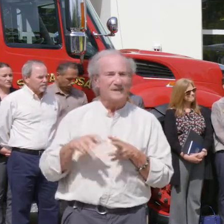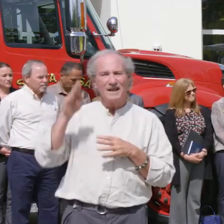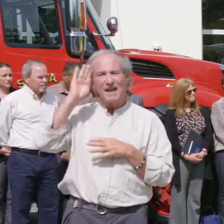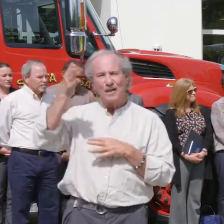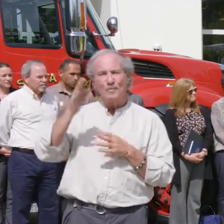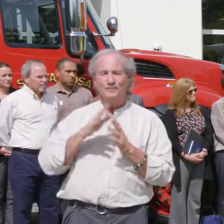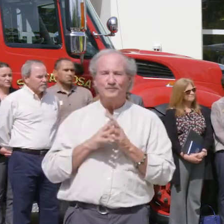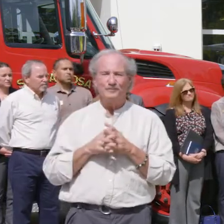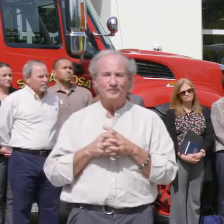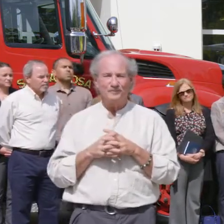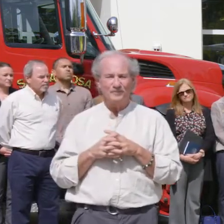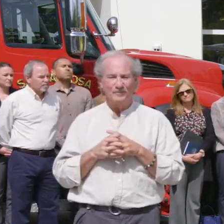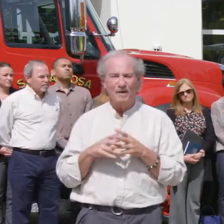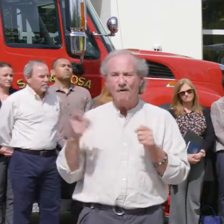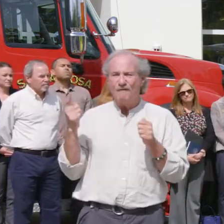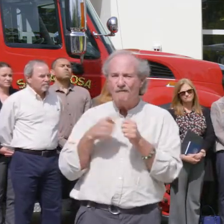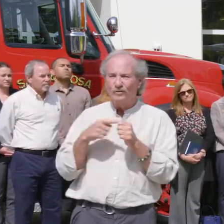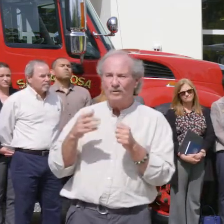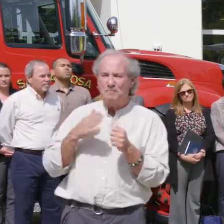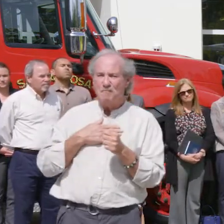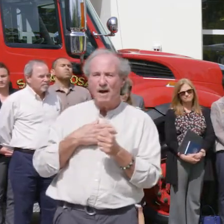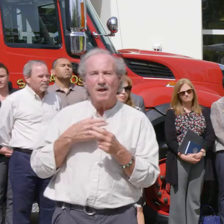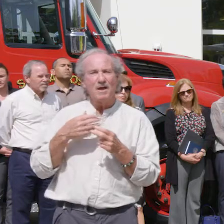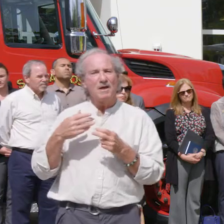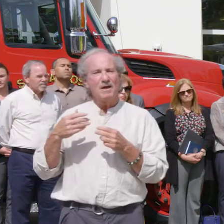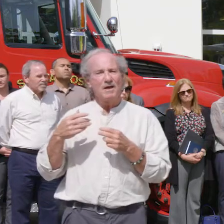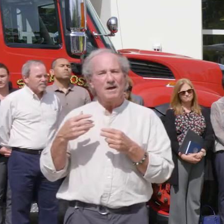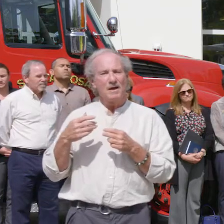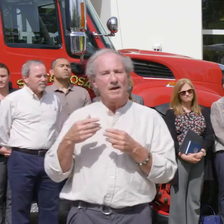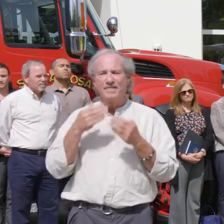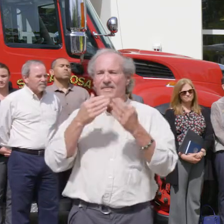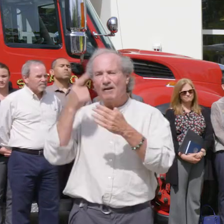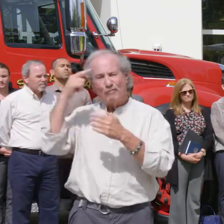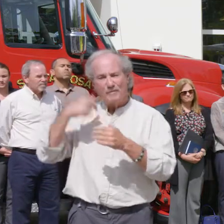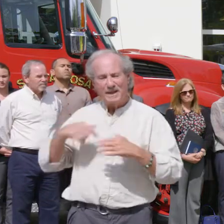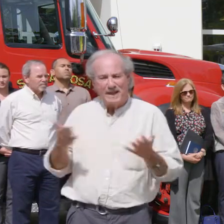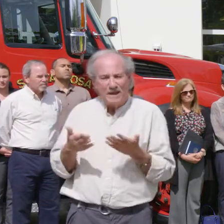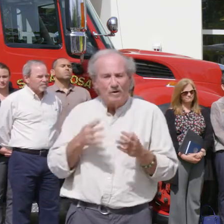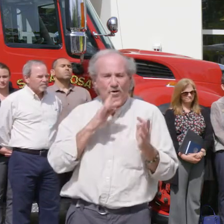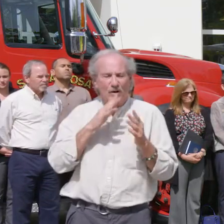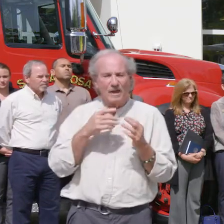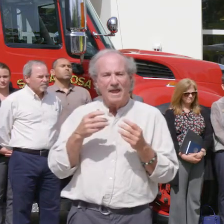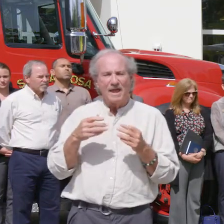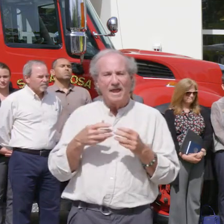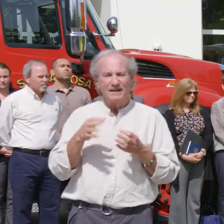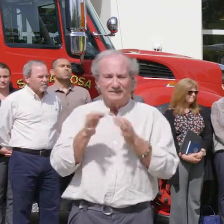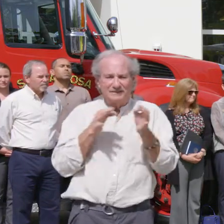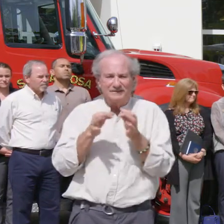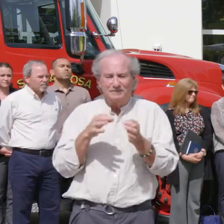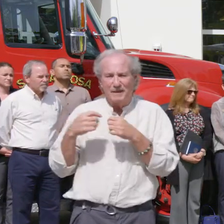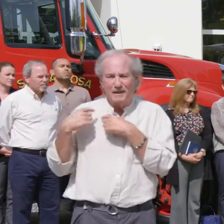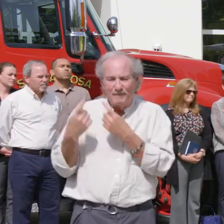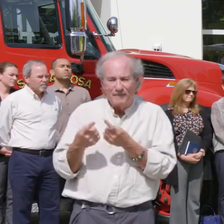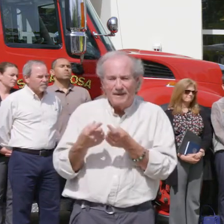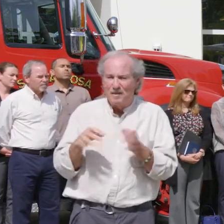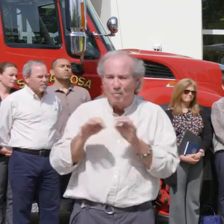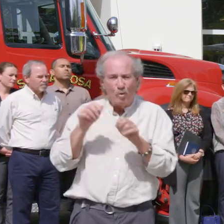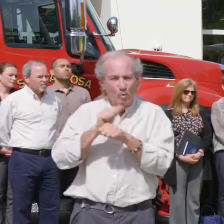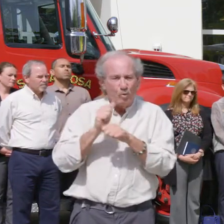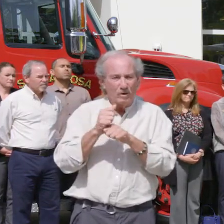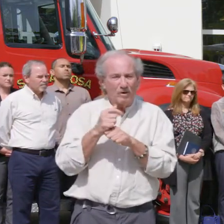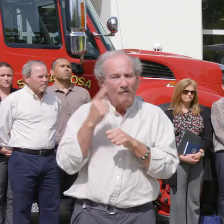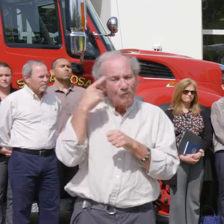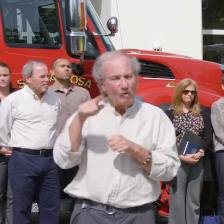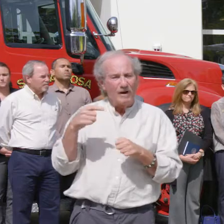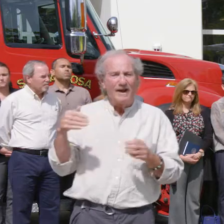Good morning, everybody. First of all, it's my honor to be speaking here in front of you, provide you an update and wrapping up this very important work. And it's just to reiterate